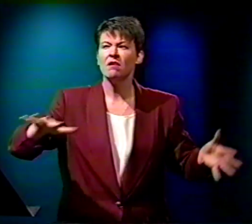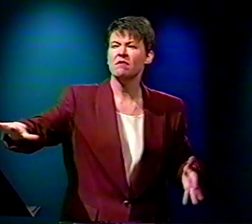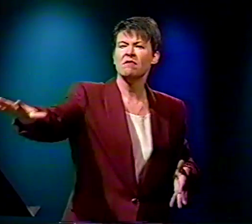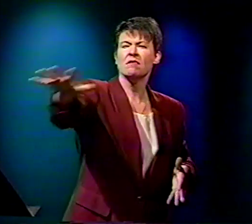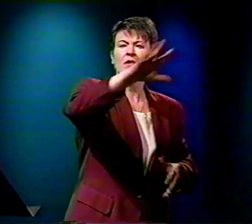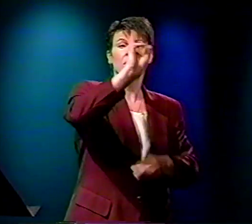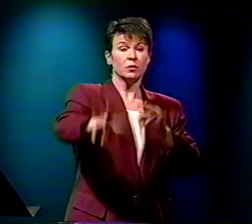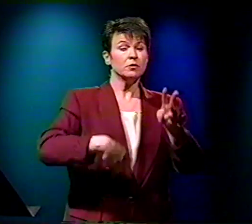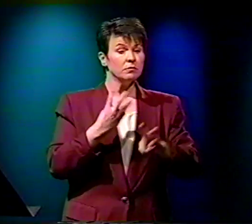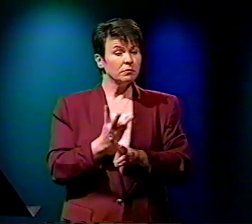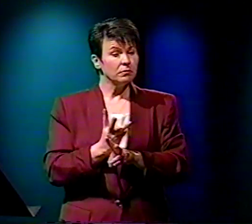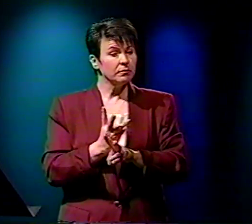a window to the world.